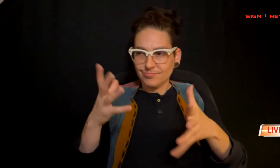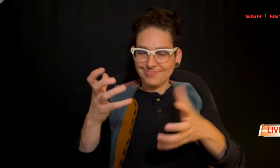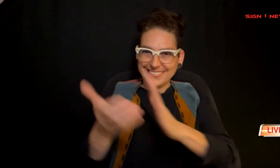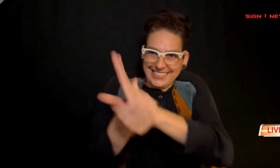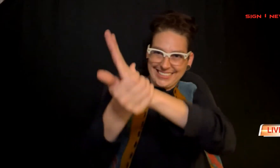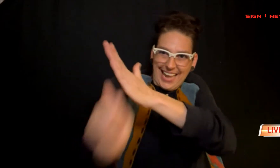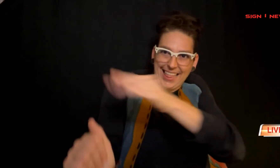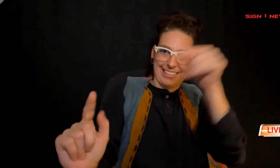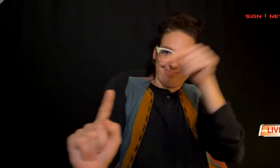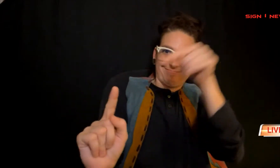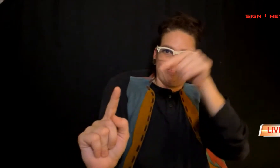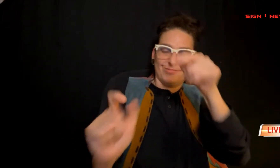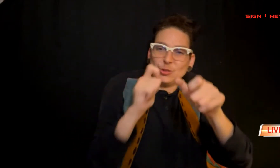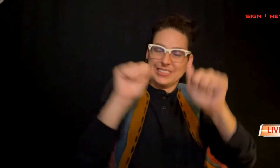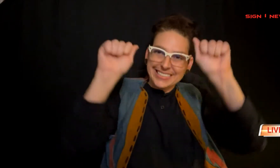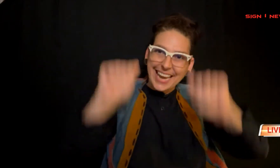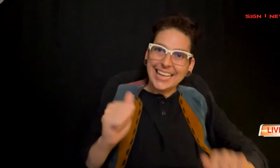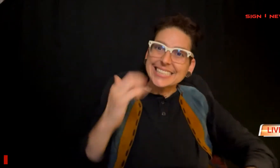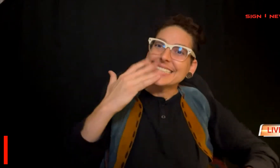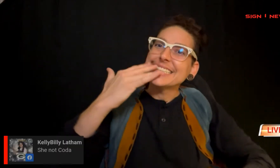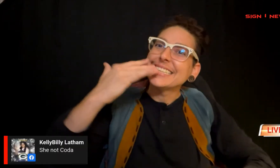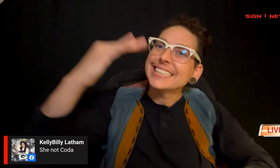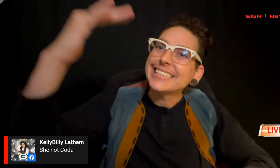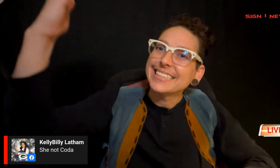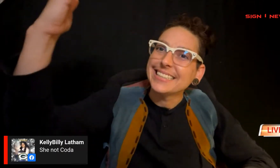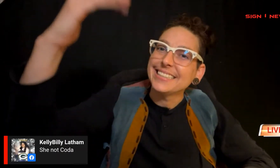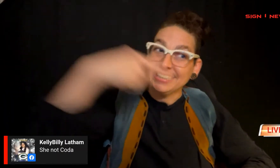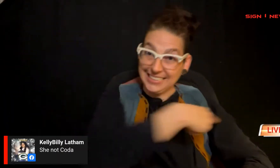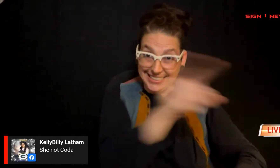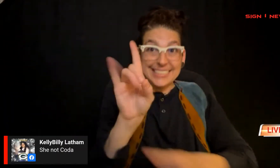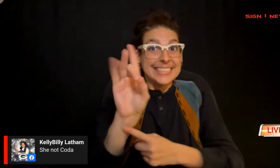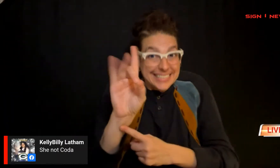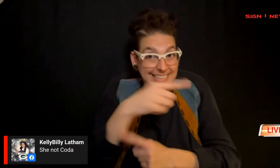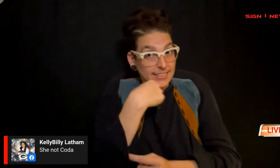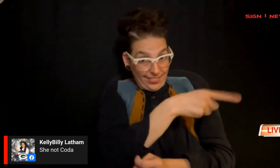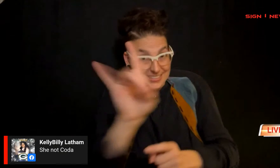ups picked her. It was her talent that she could sing.